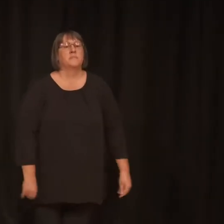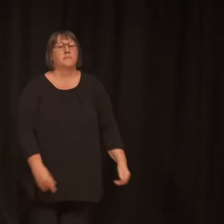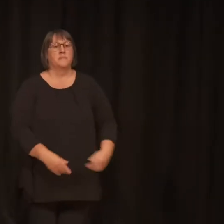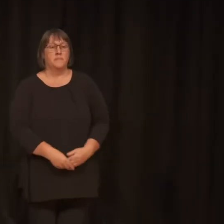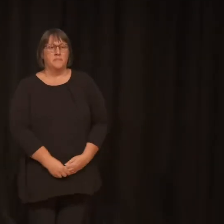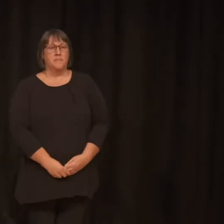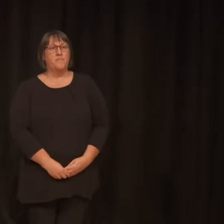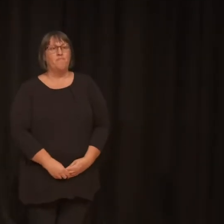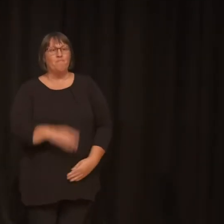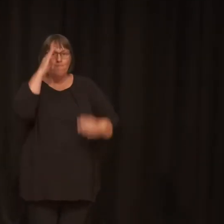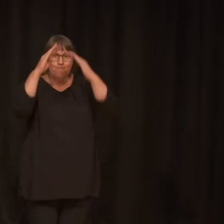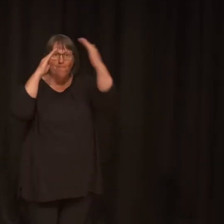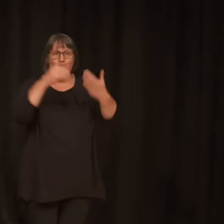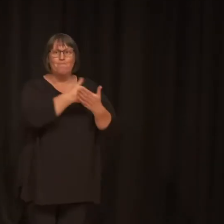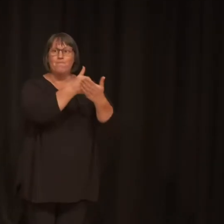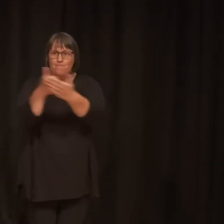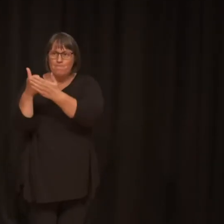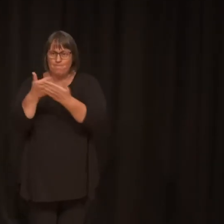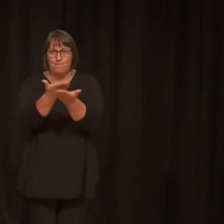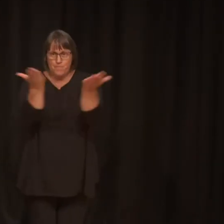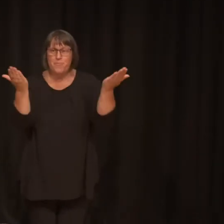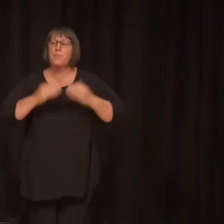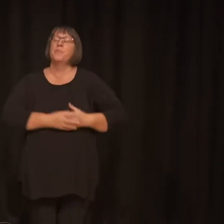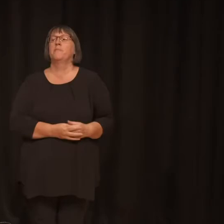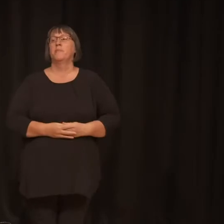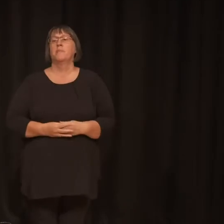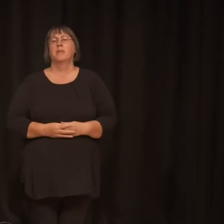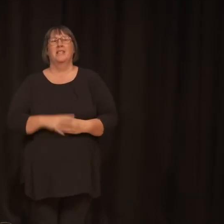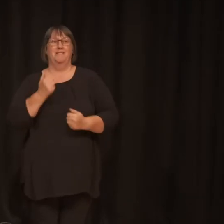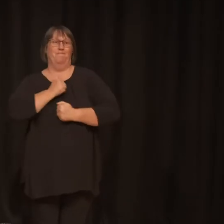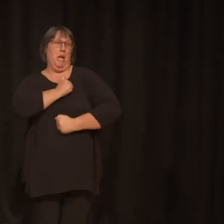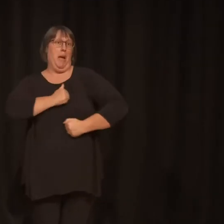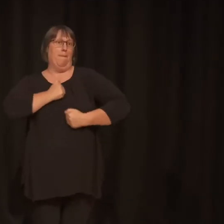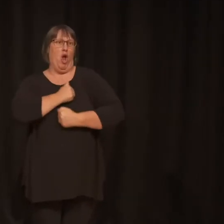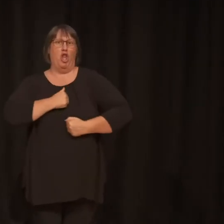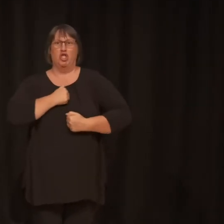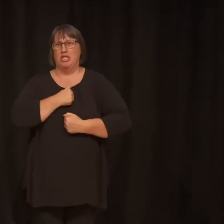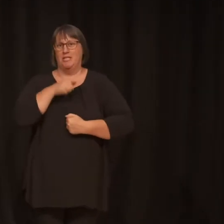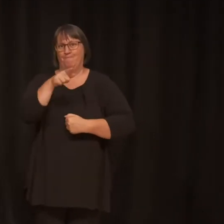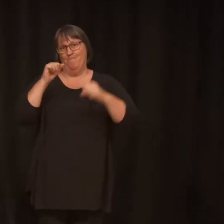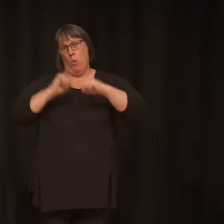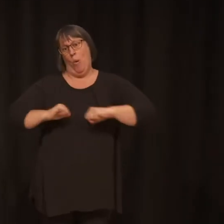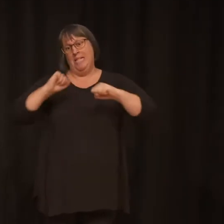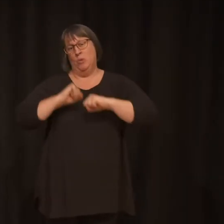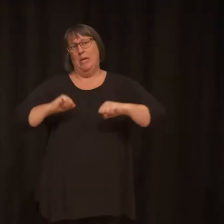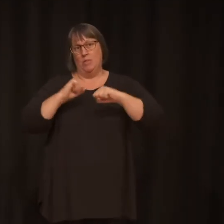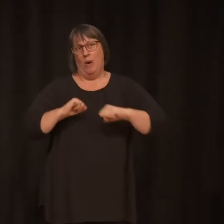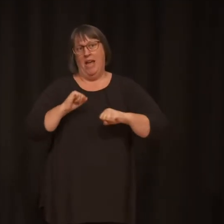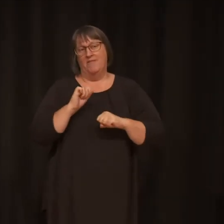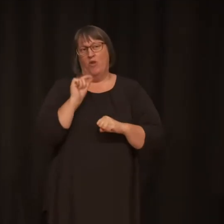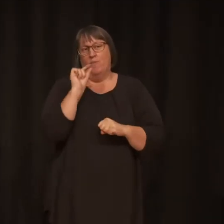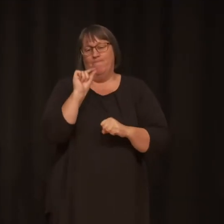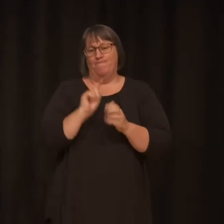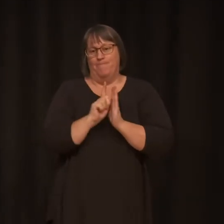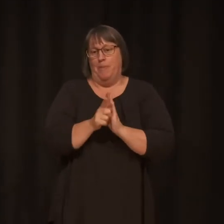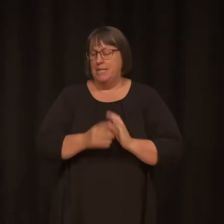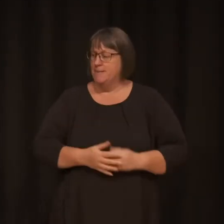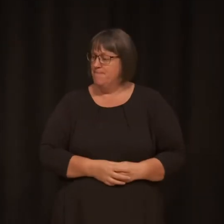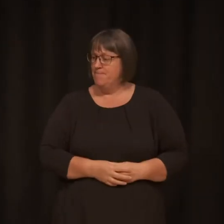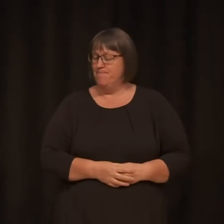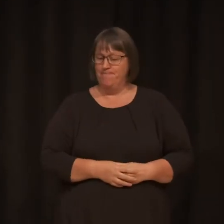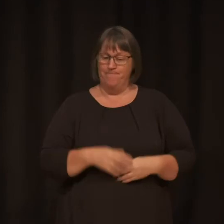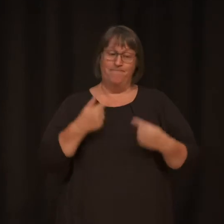fleeced. Kia ora koutou katoa. Apologies if we've kept you waiting for a little bit.